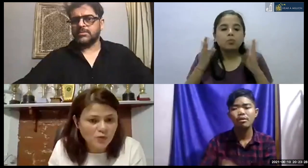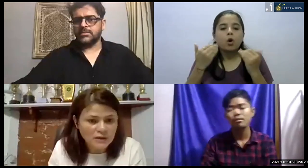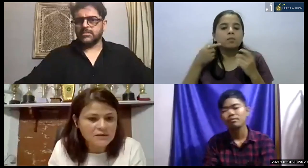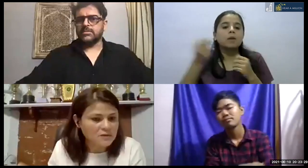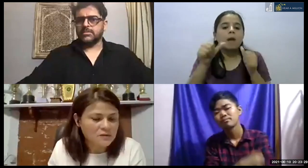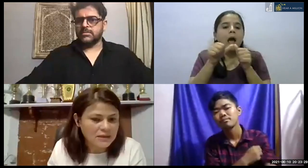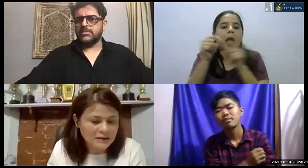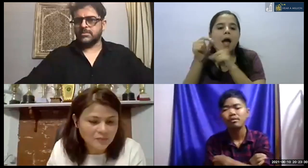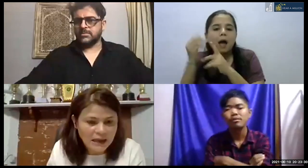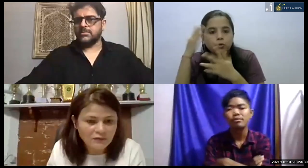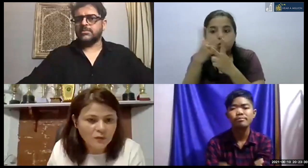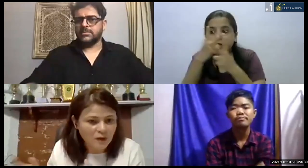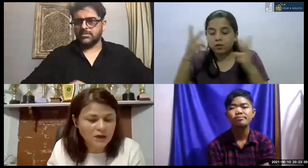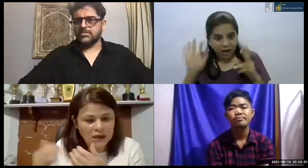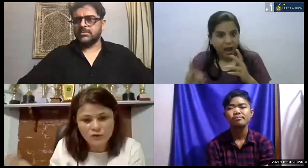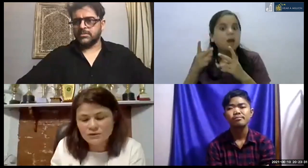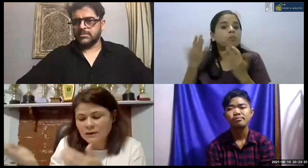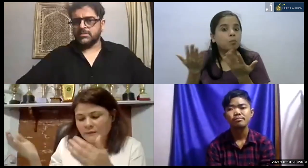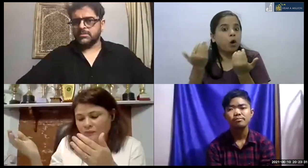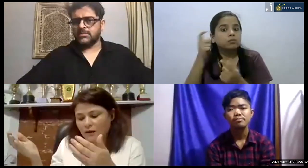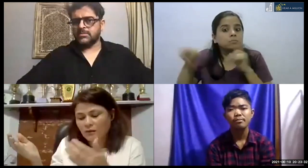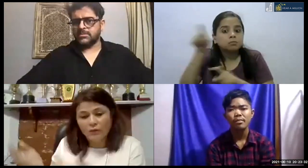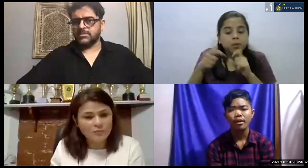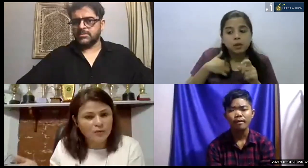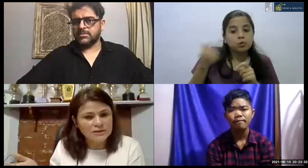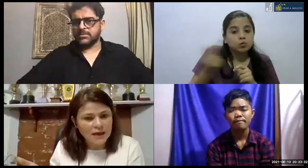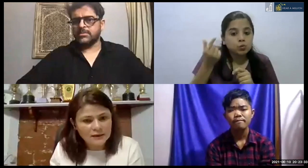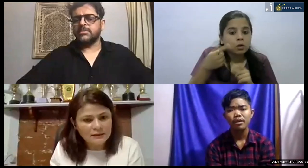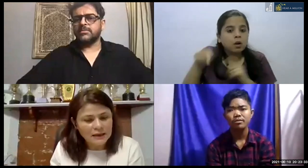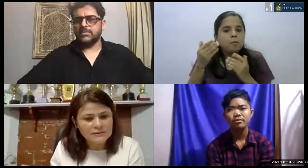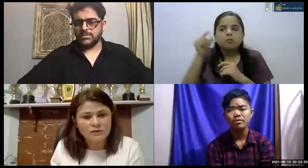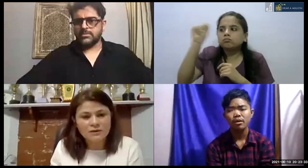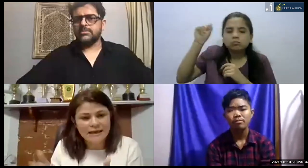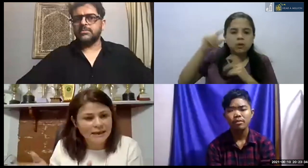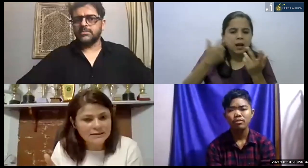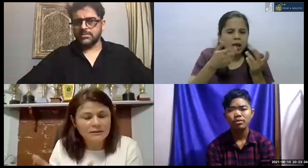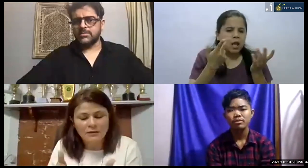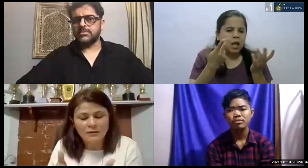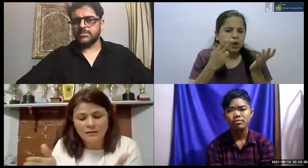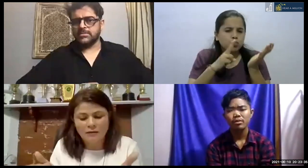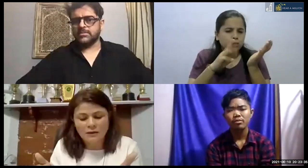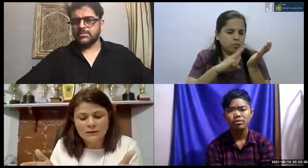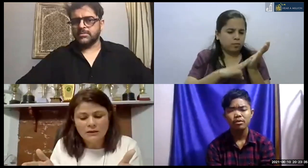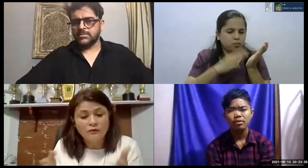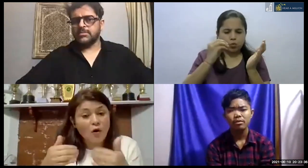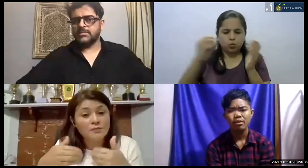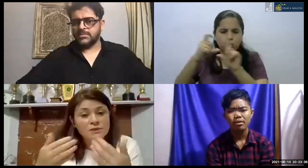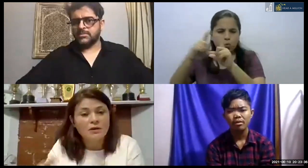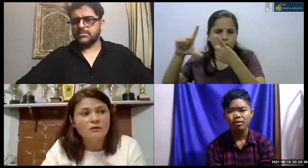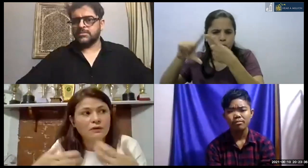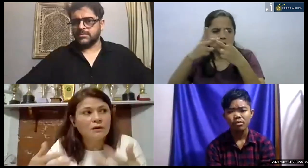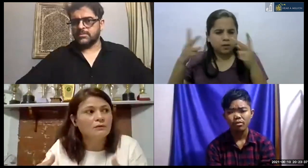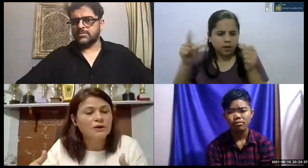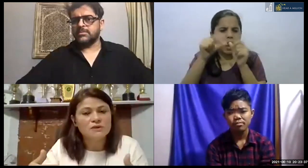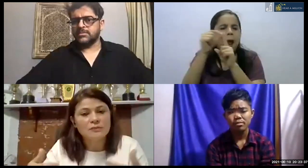like Moodles also is another platform where we can use whiteboards and other things, didactic forms